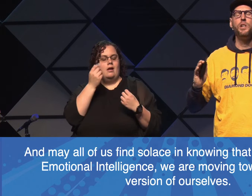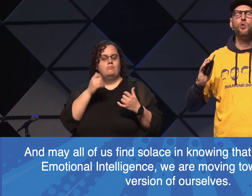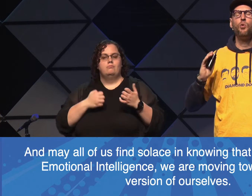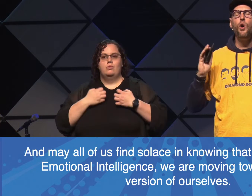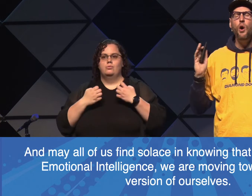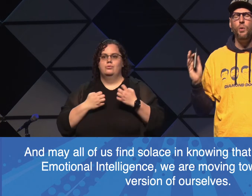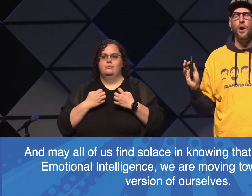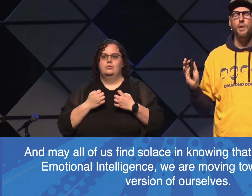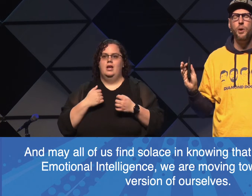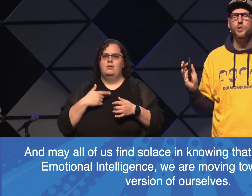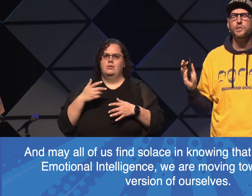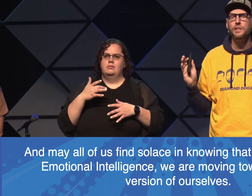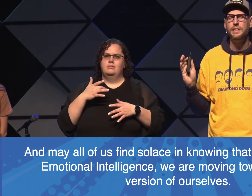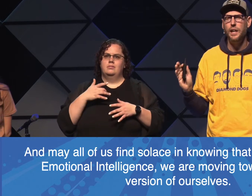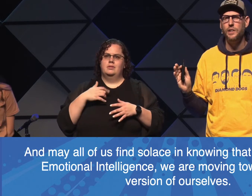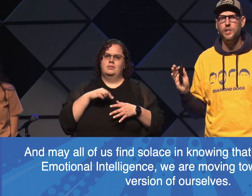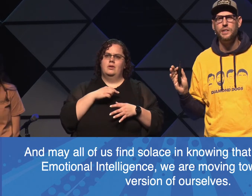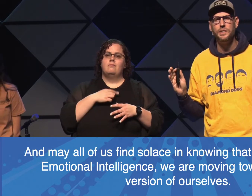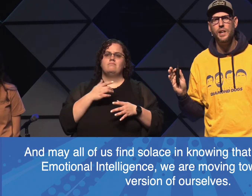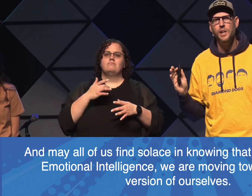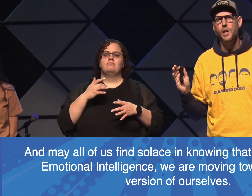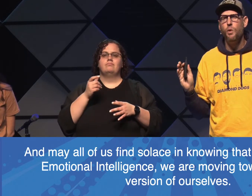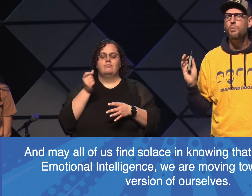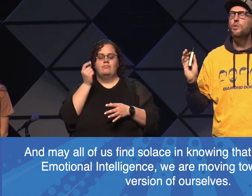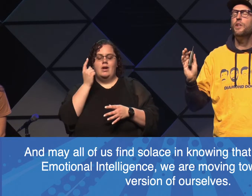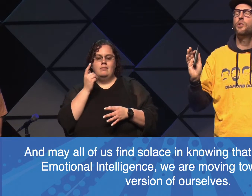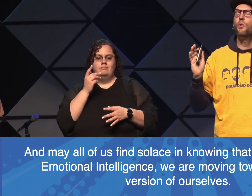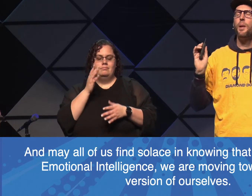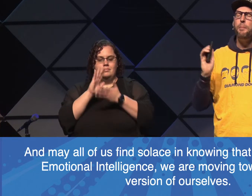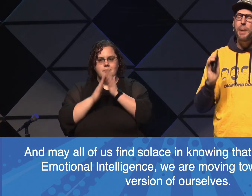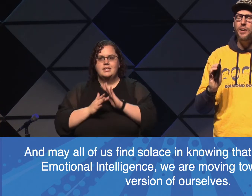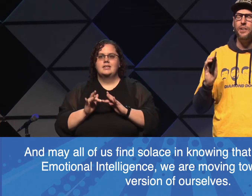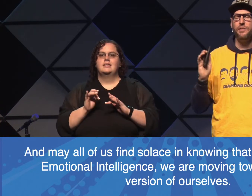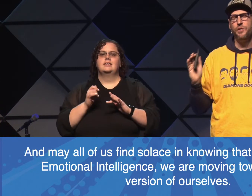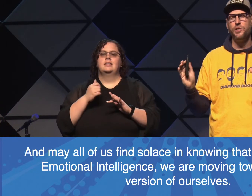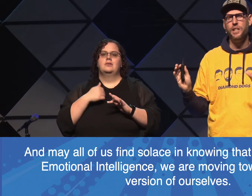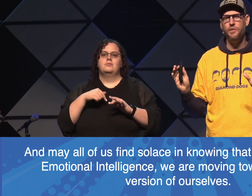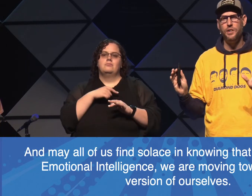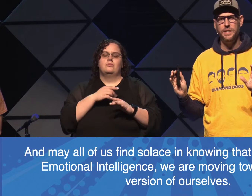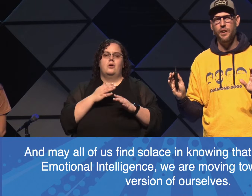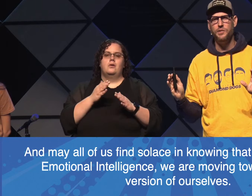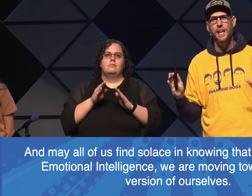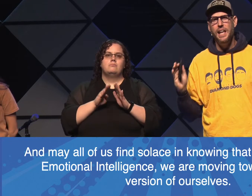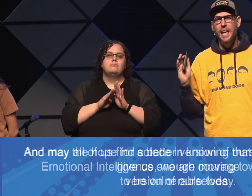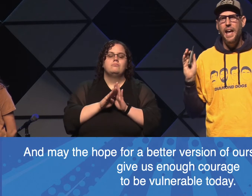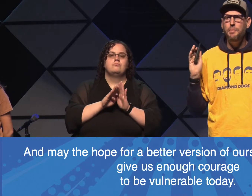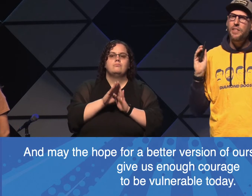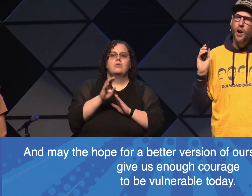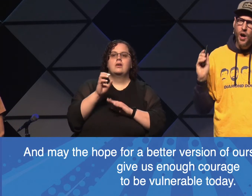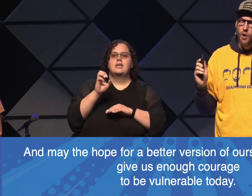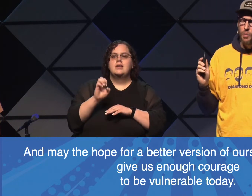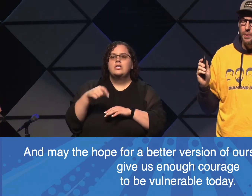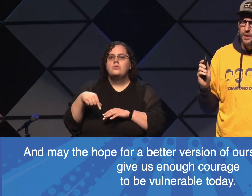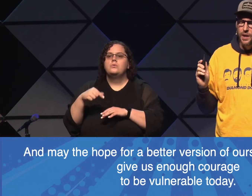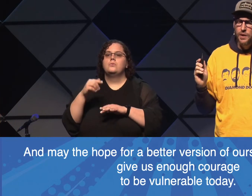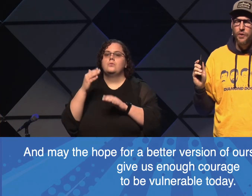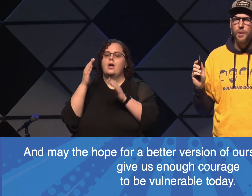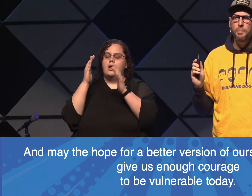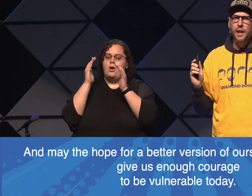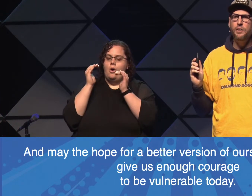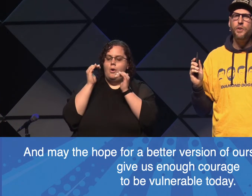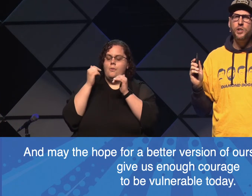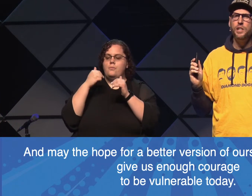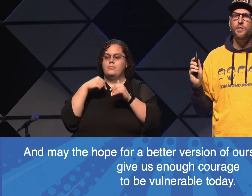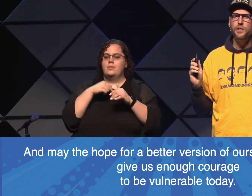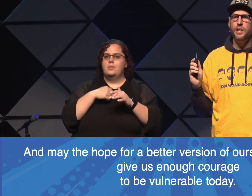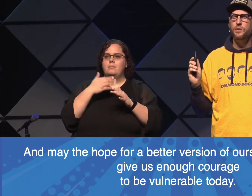that as we grow our emotional intelligence, we're moving toward a better version of ourselves. And may the hope for a